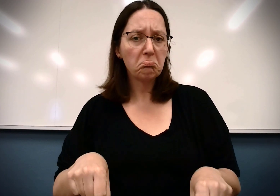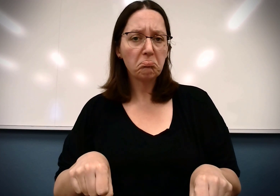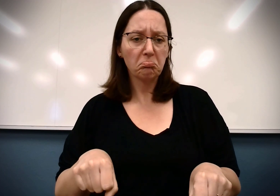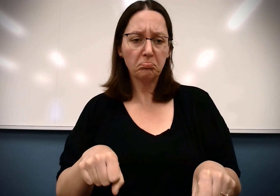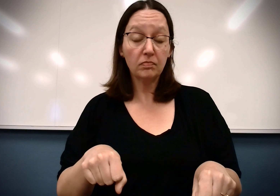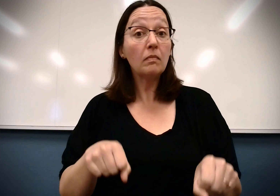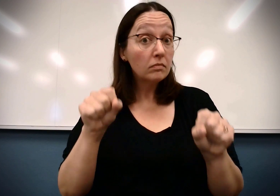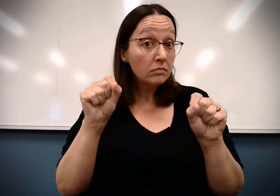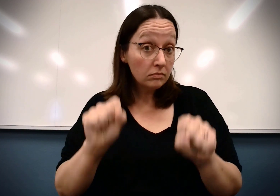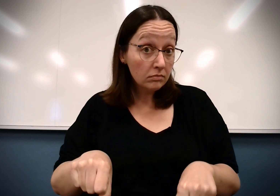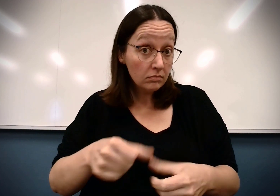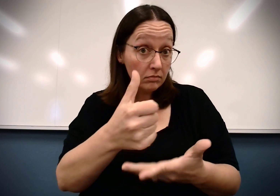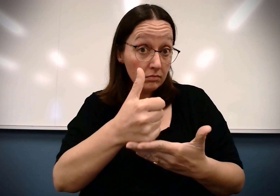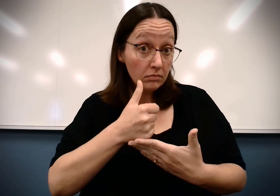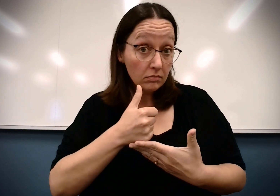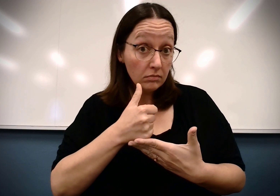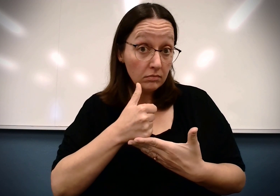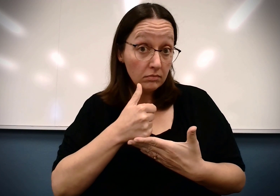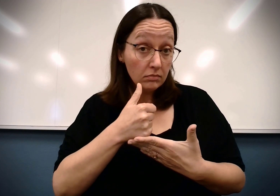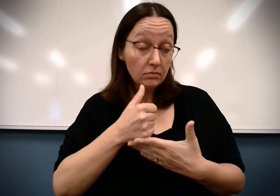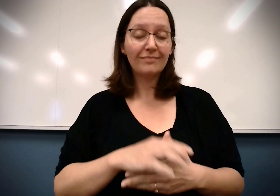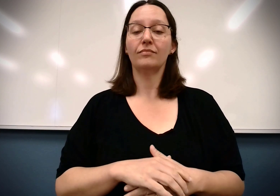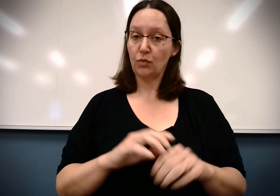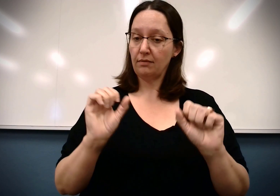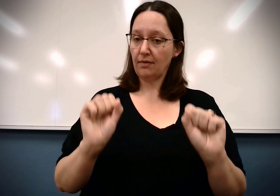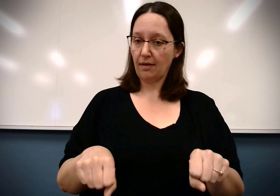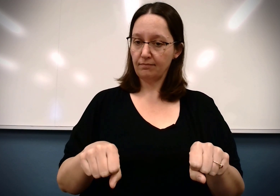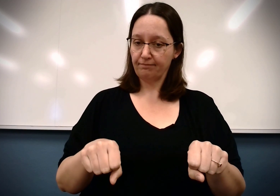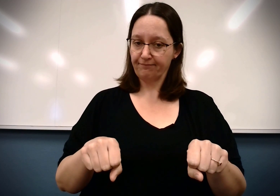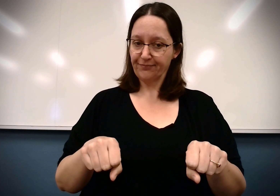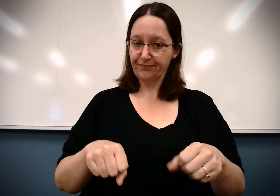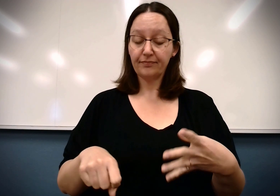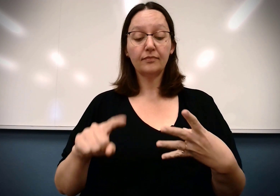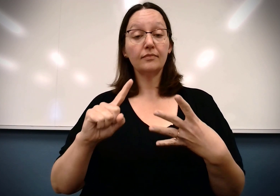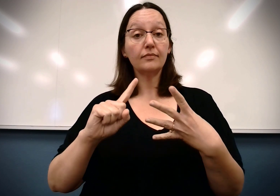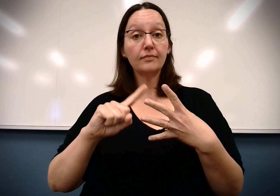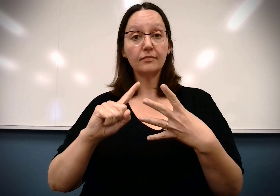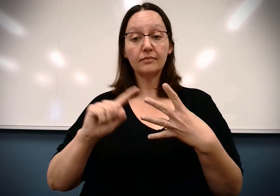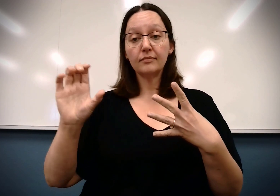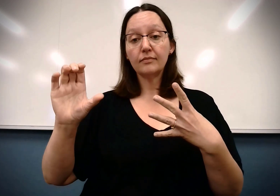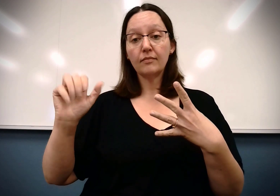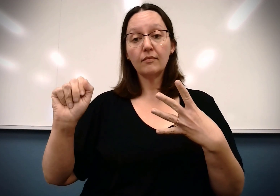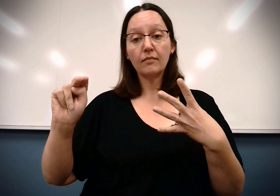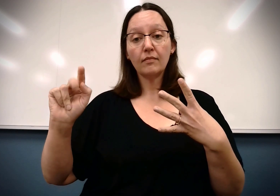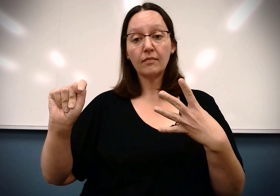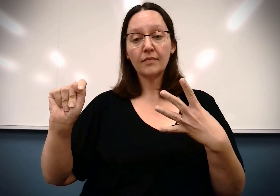Can. Can you help me? Can. Now can't,